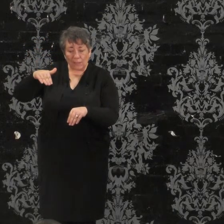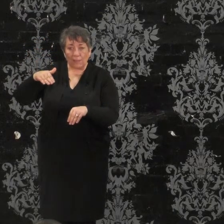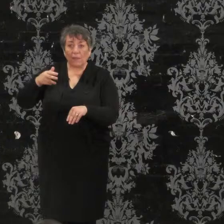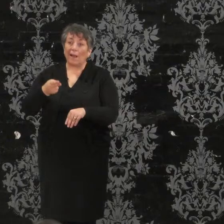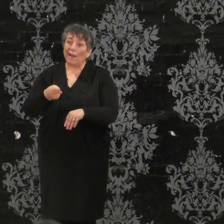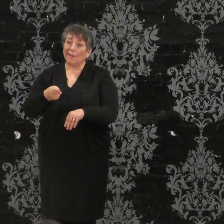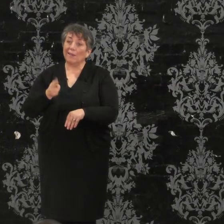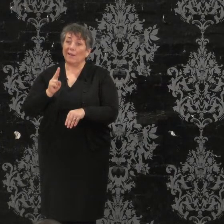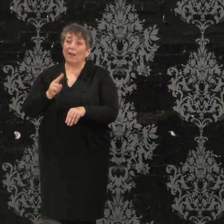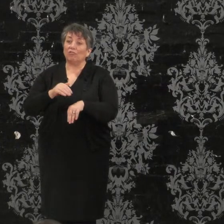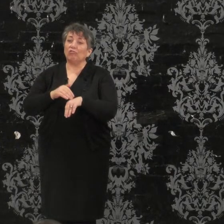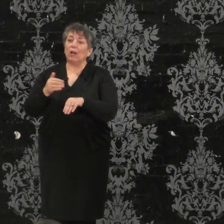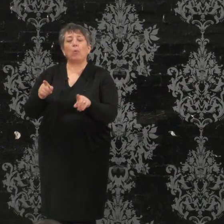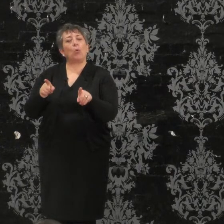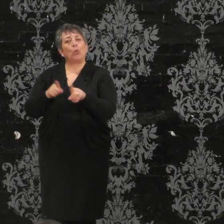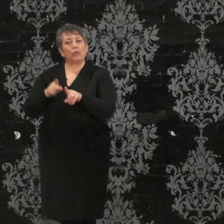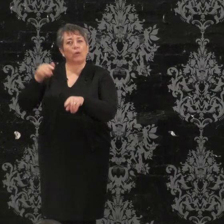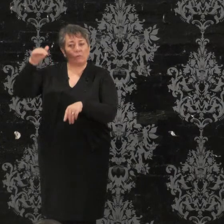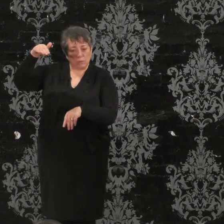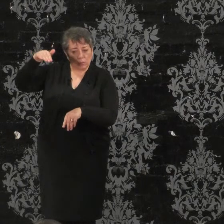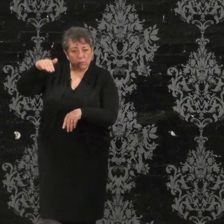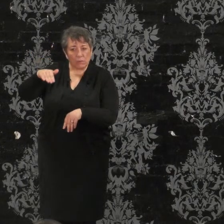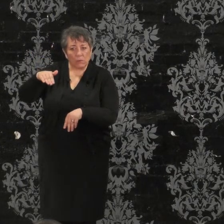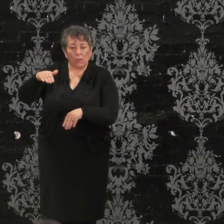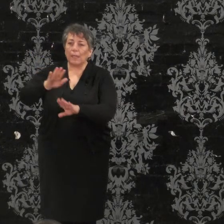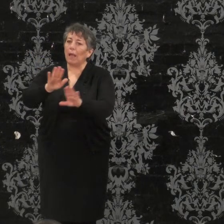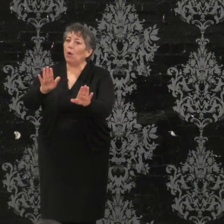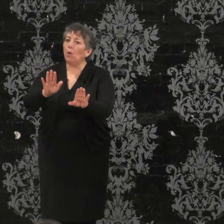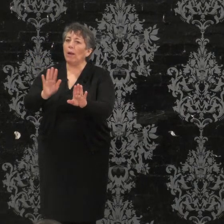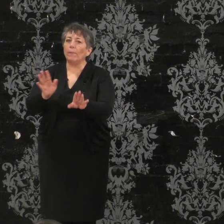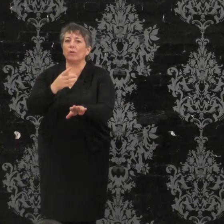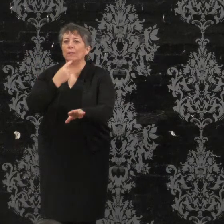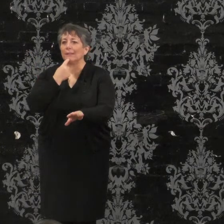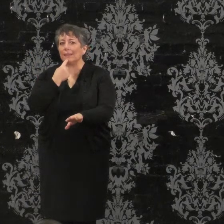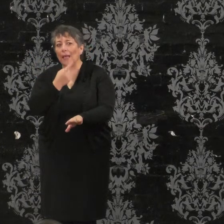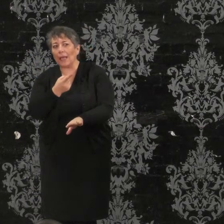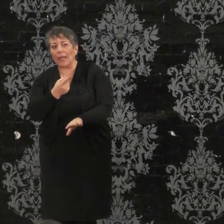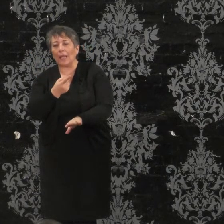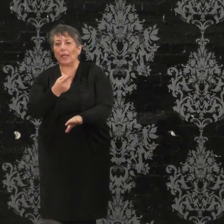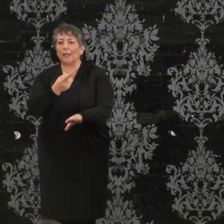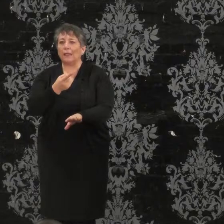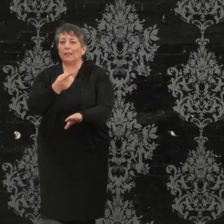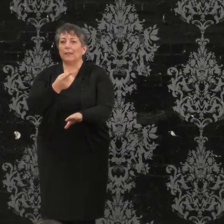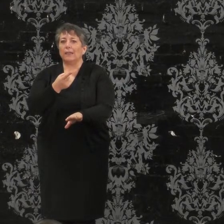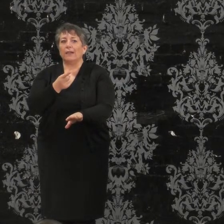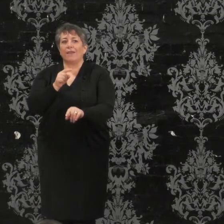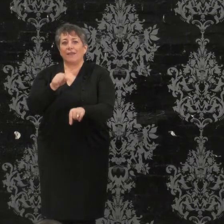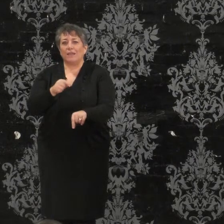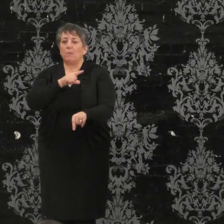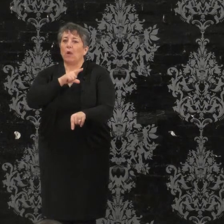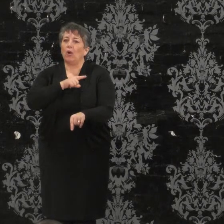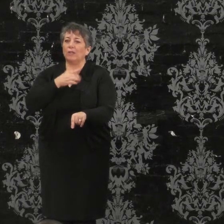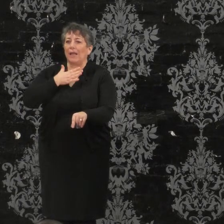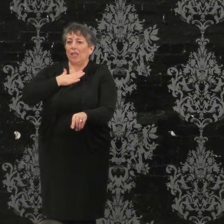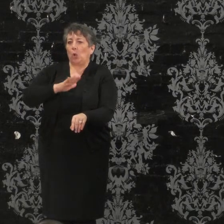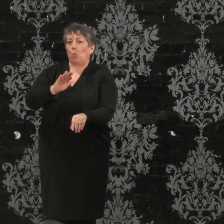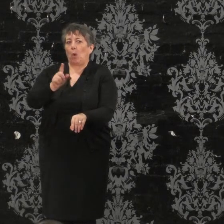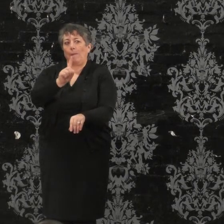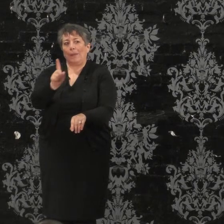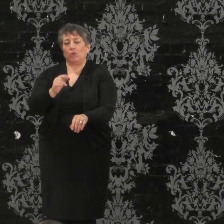going down. I do not say this to distract or preempt any criticism. I do